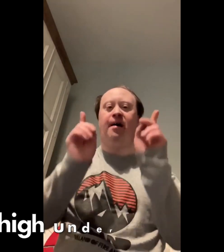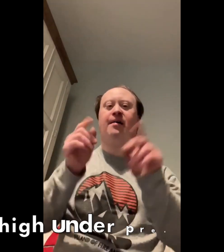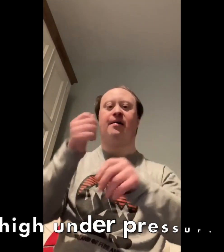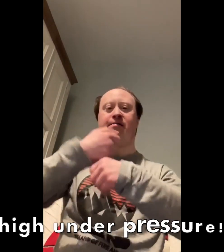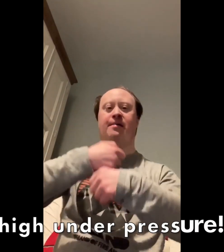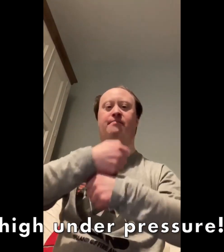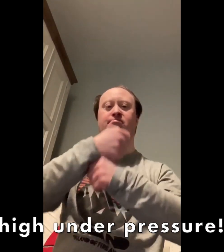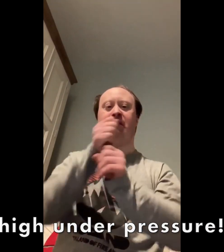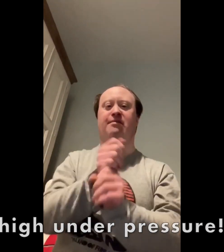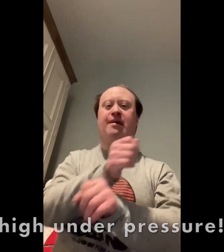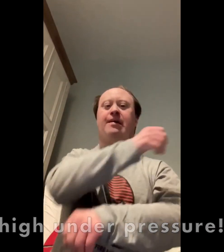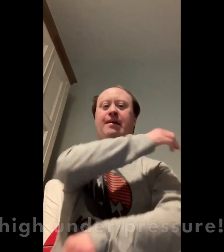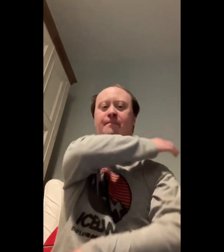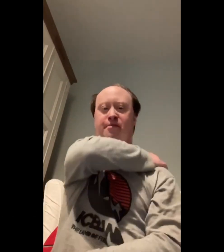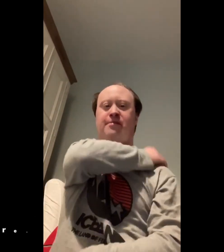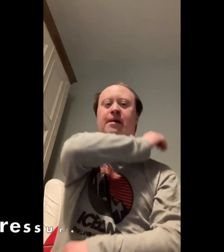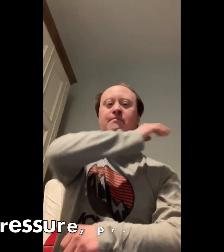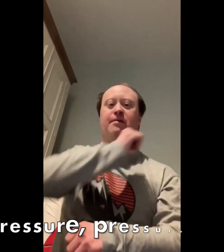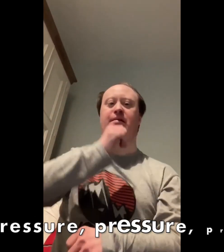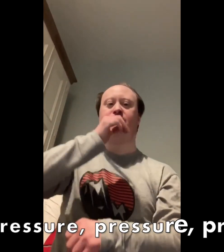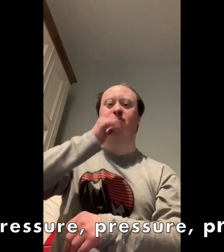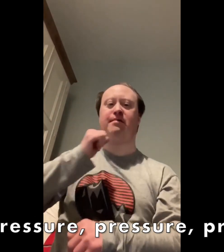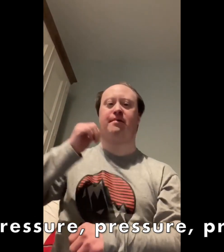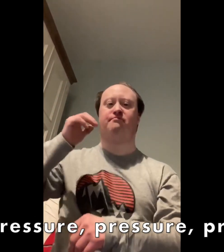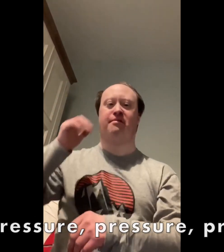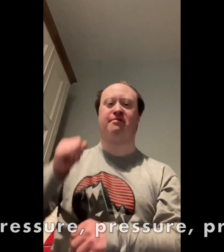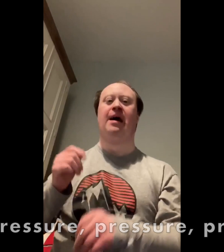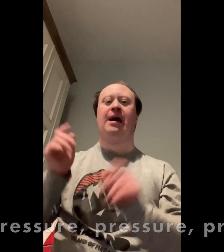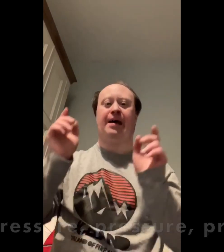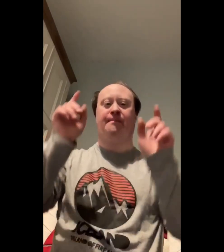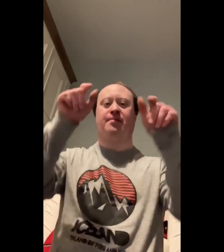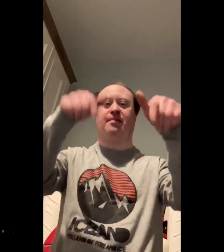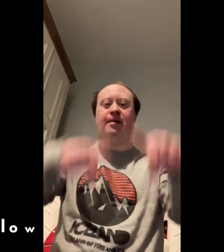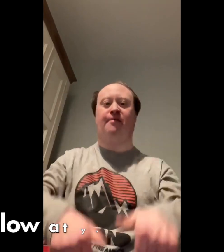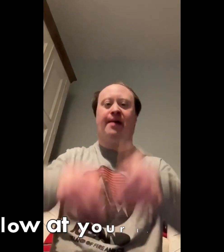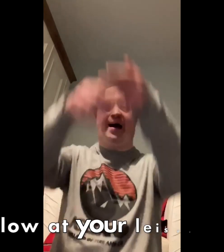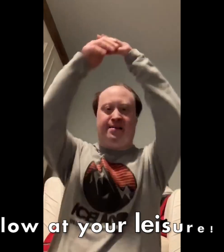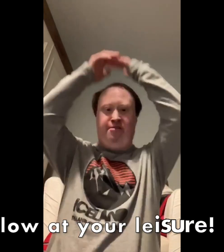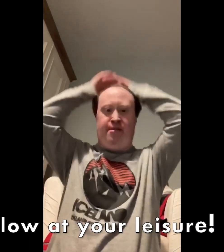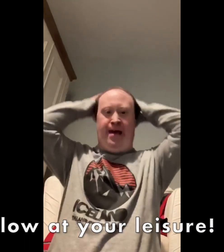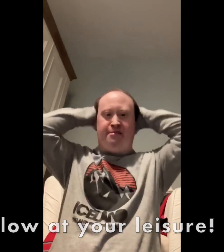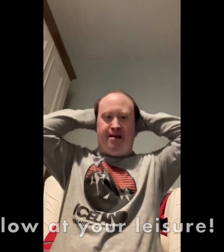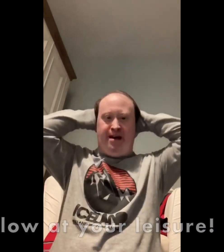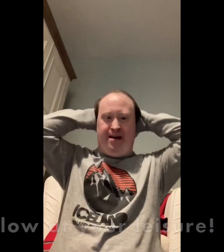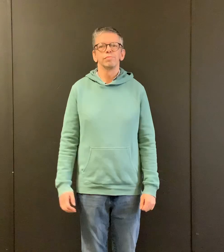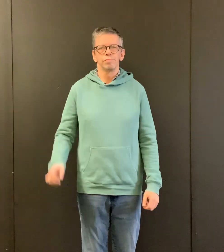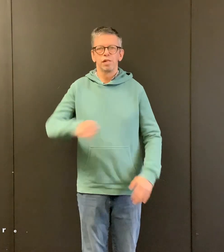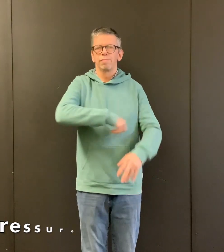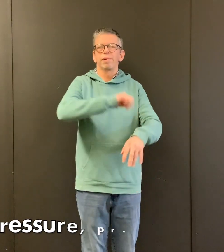high under pressure. Blood pressure keep it low at your leisure. Blood